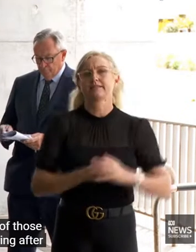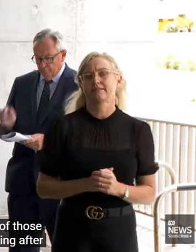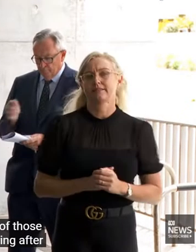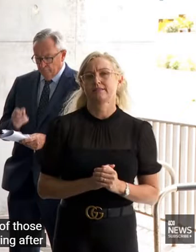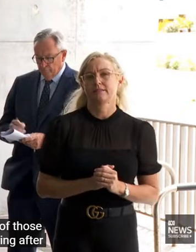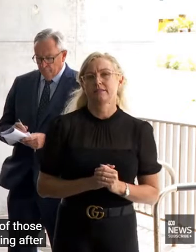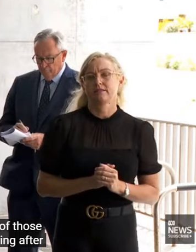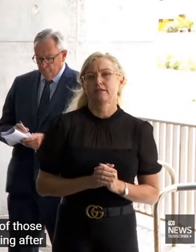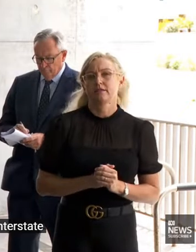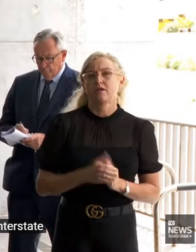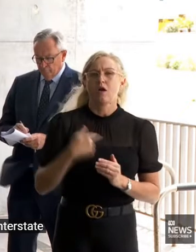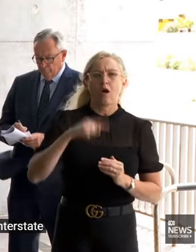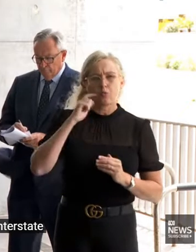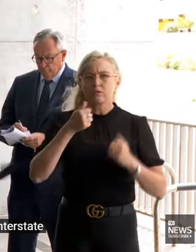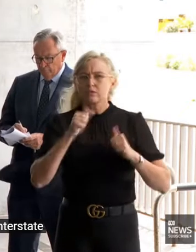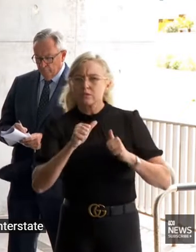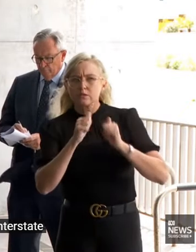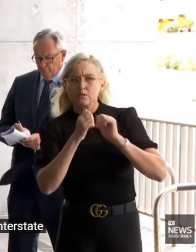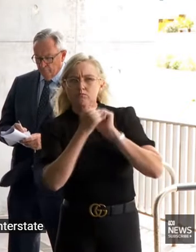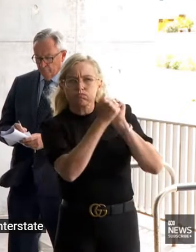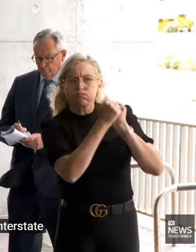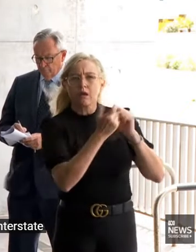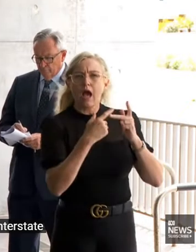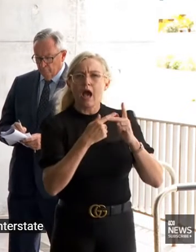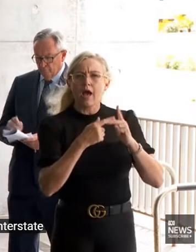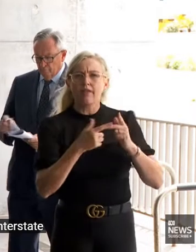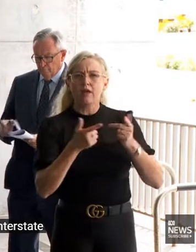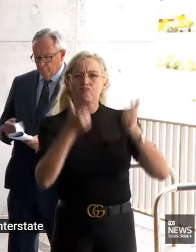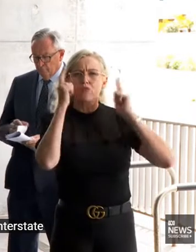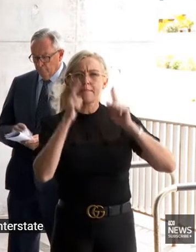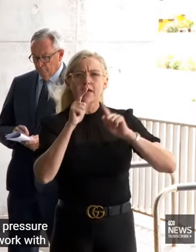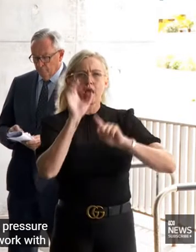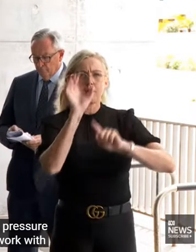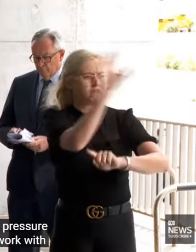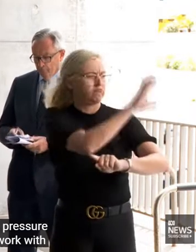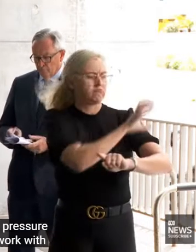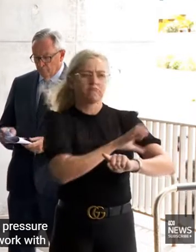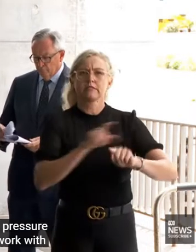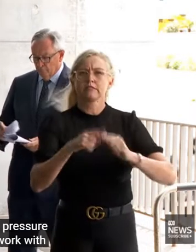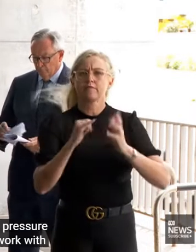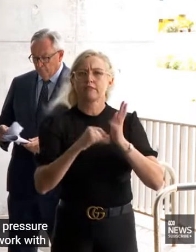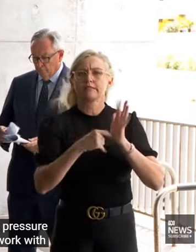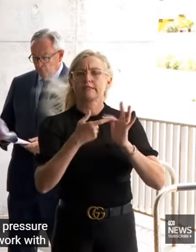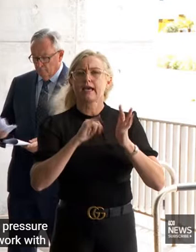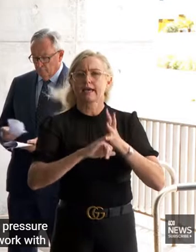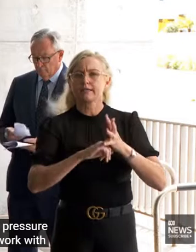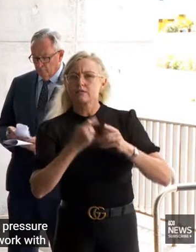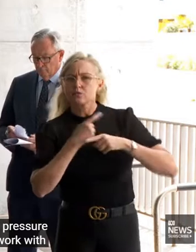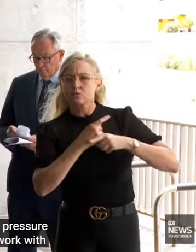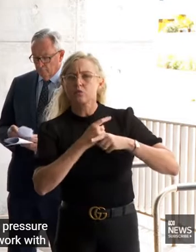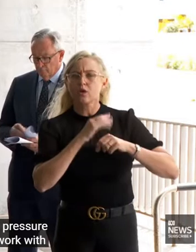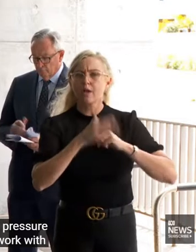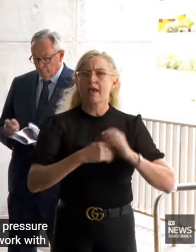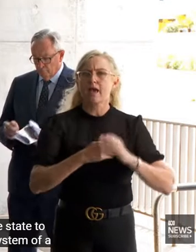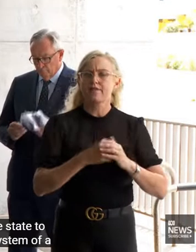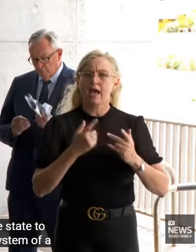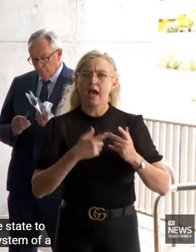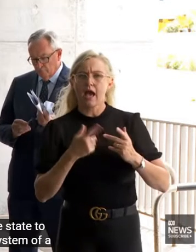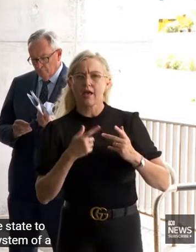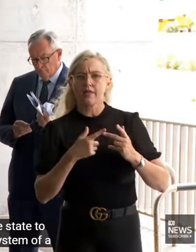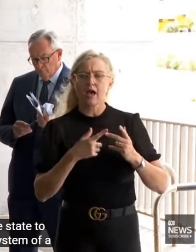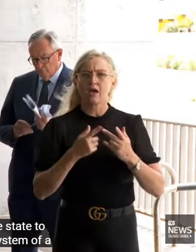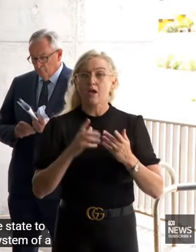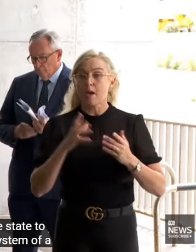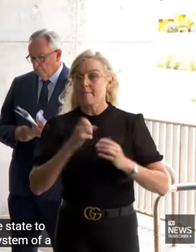work with premiers across the state to transition from that system of a PCR test to a